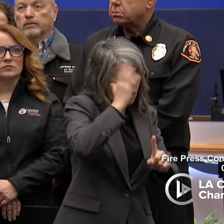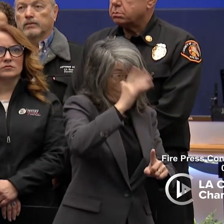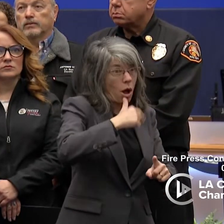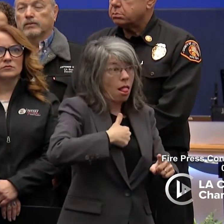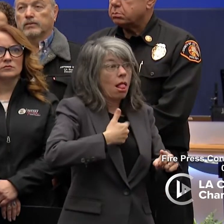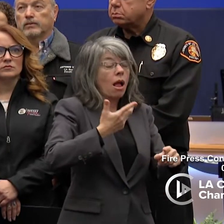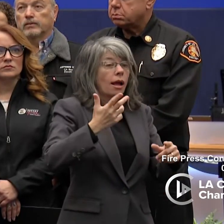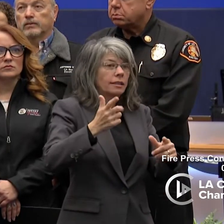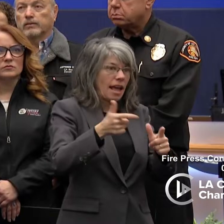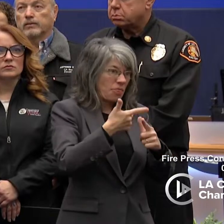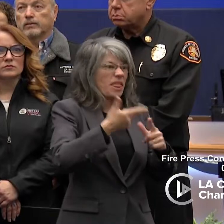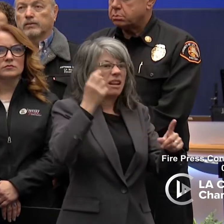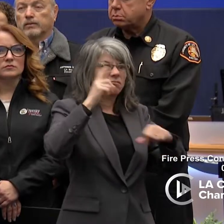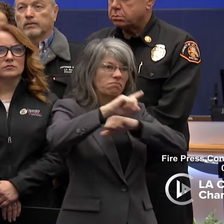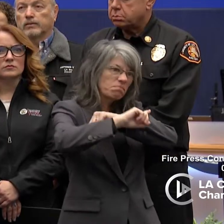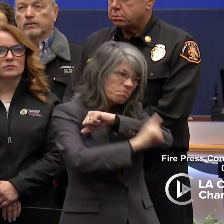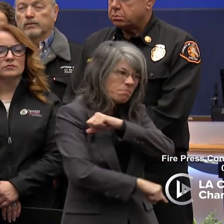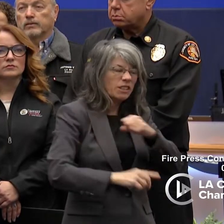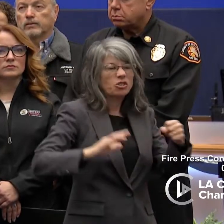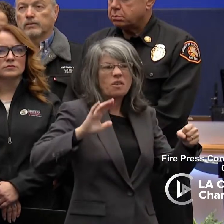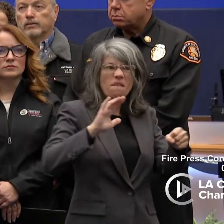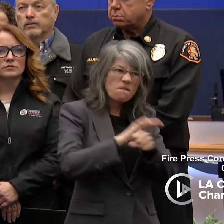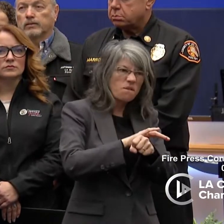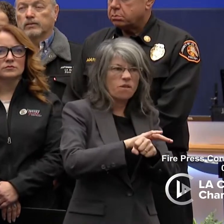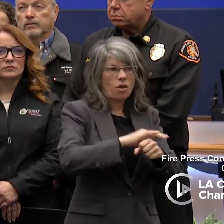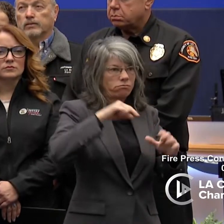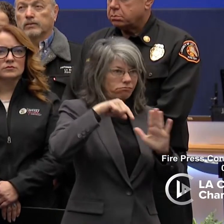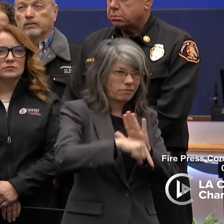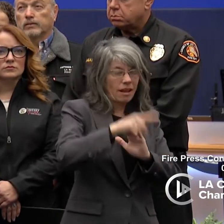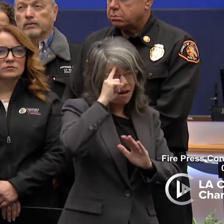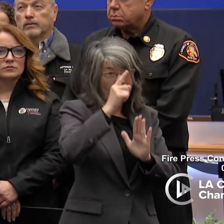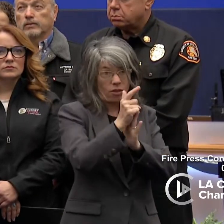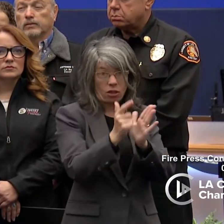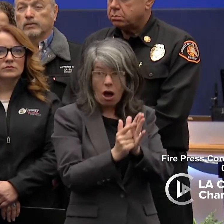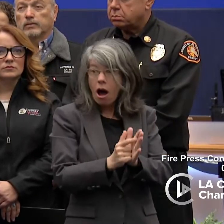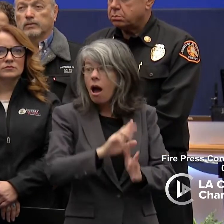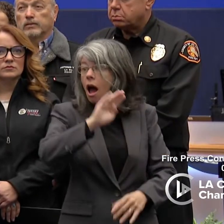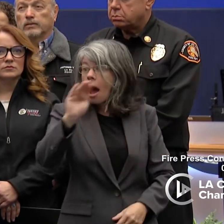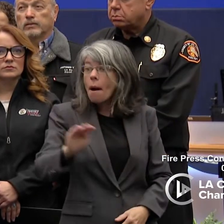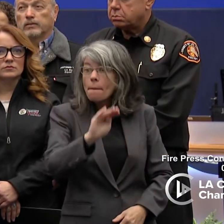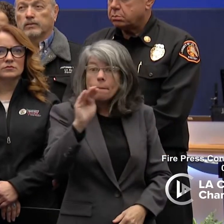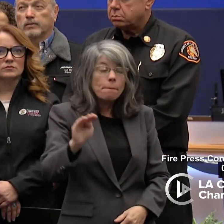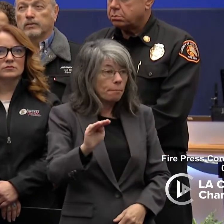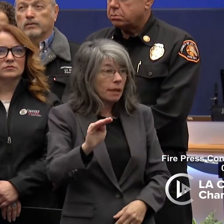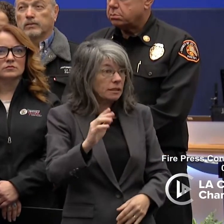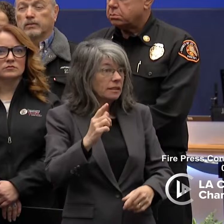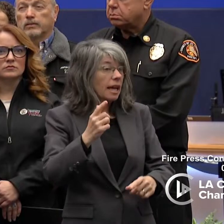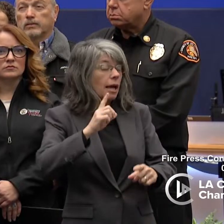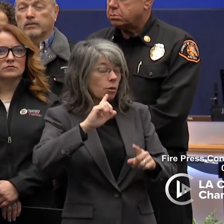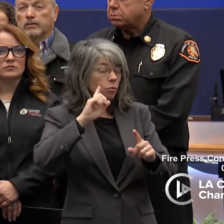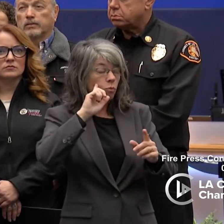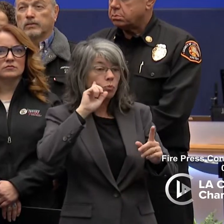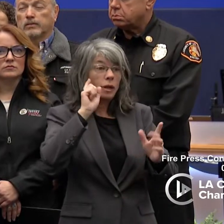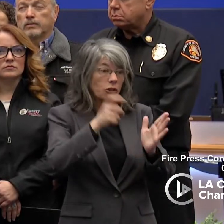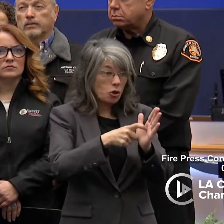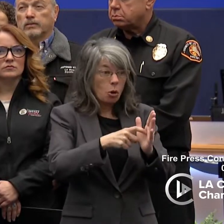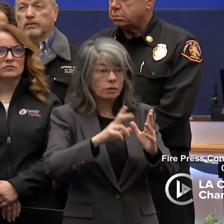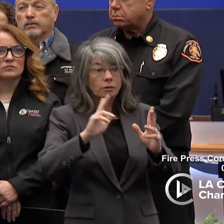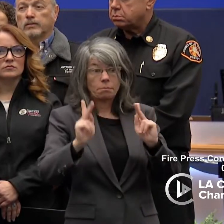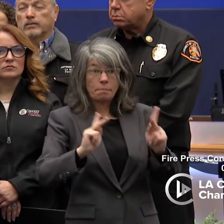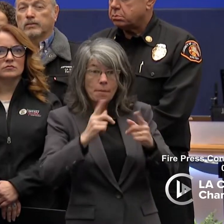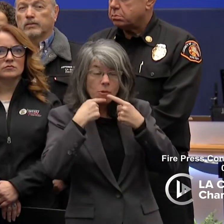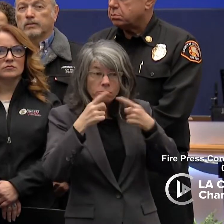prosecuted, and then you will be punished to the full extent of the law. On Monday, we announced the charging of 10 different